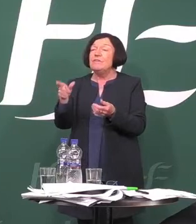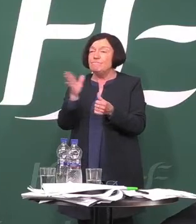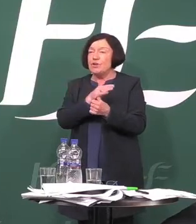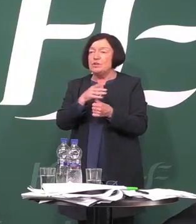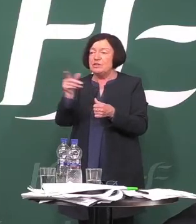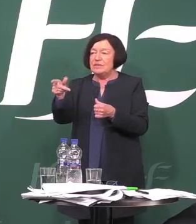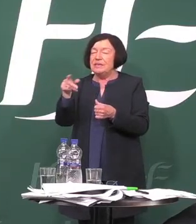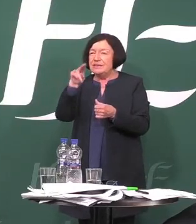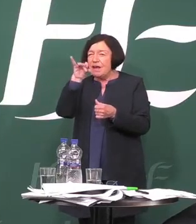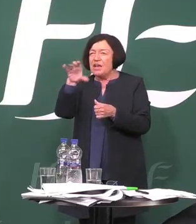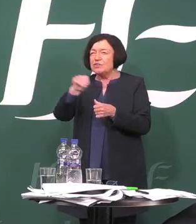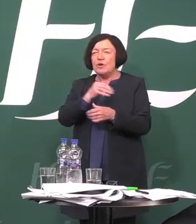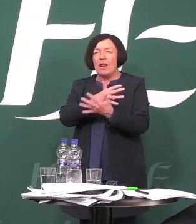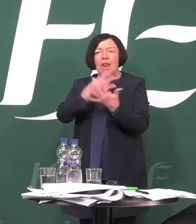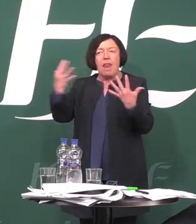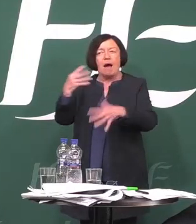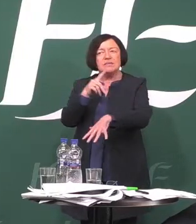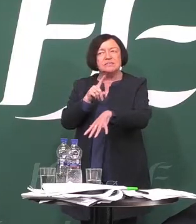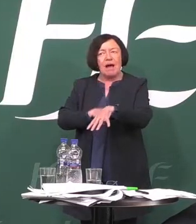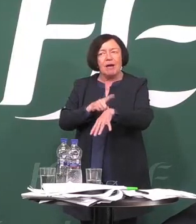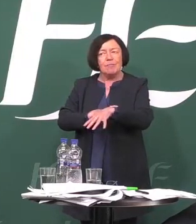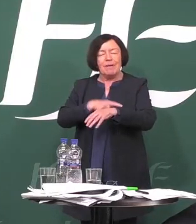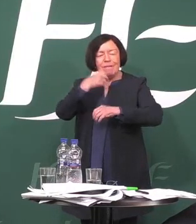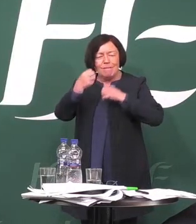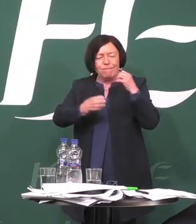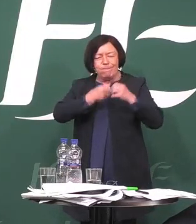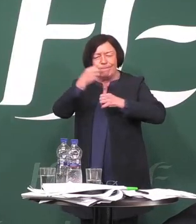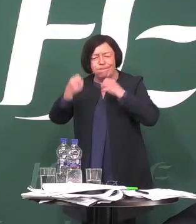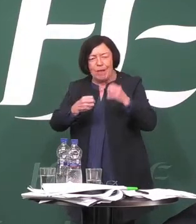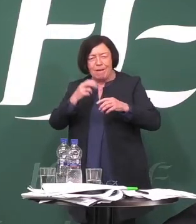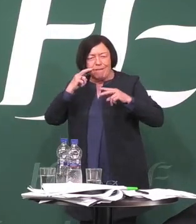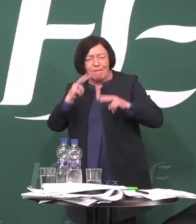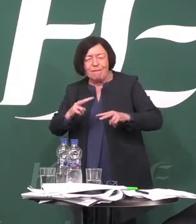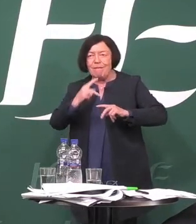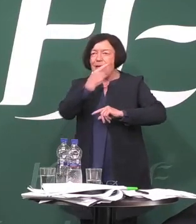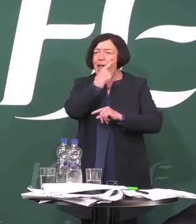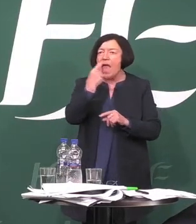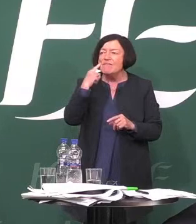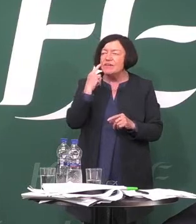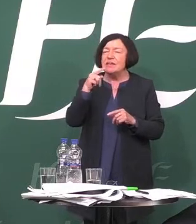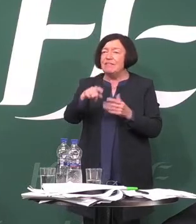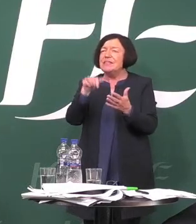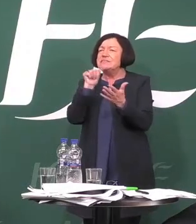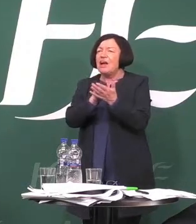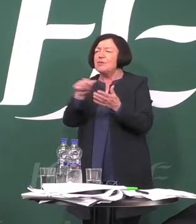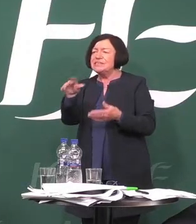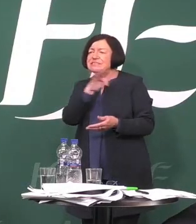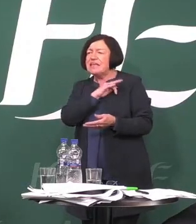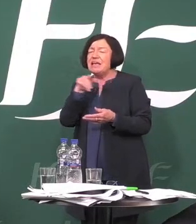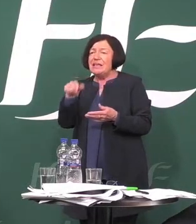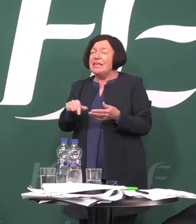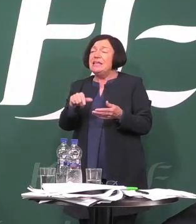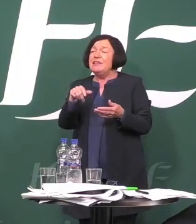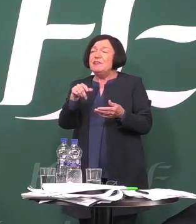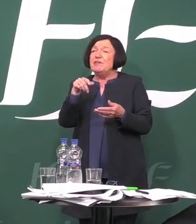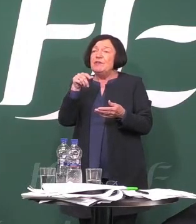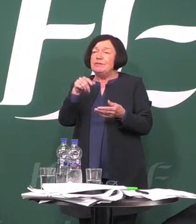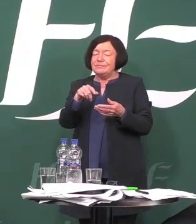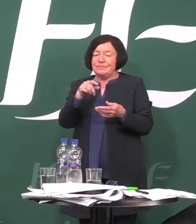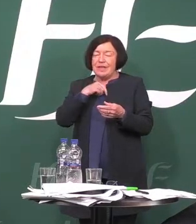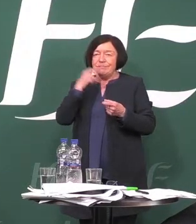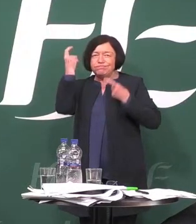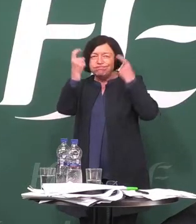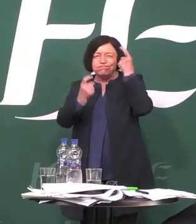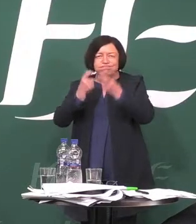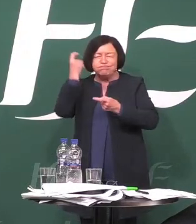of all, NIAC took a lot of time over this, a long time. They looked at all the evidence, and she's in the document themselves, in the letter, they said they deliberated a long time over